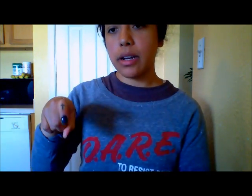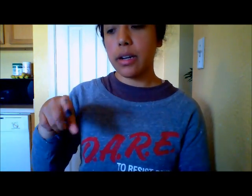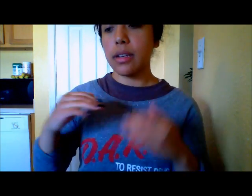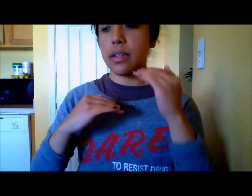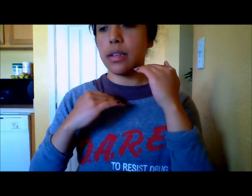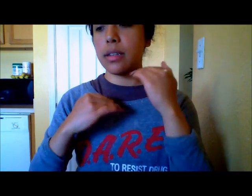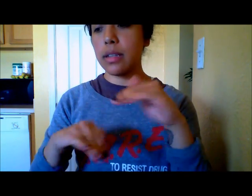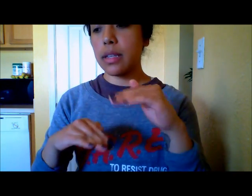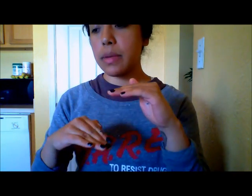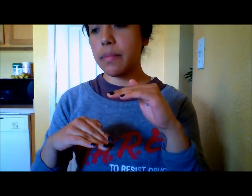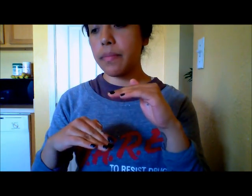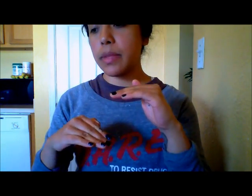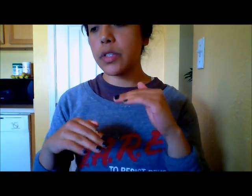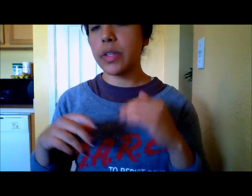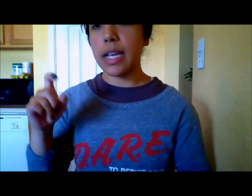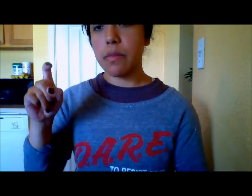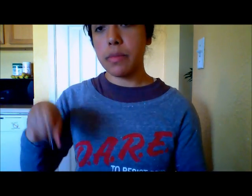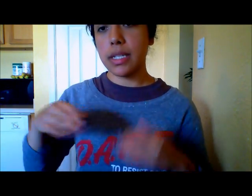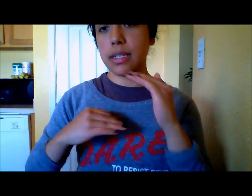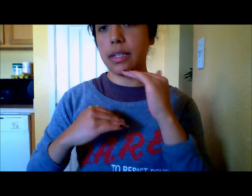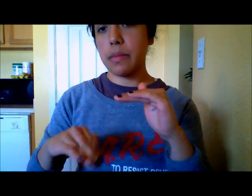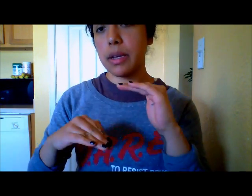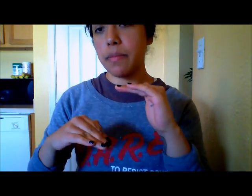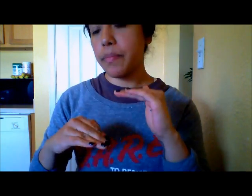Required limit. So it's like a must limit.